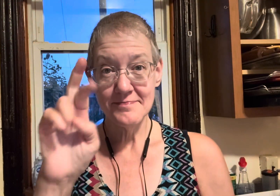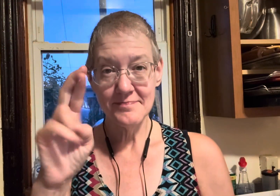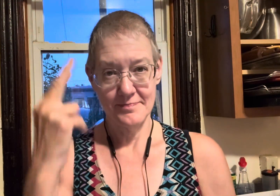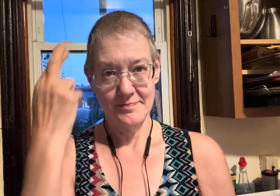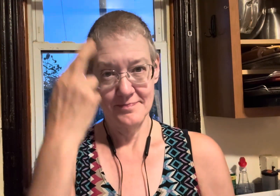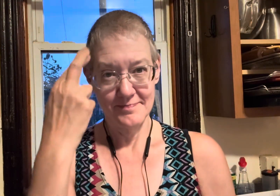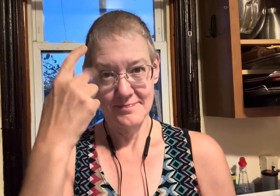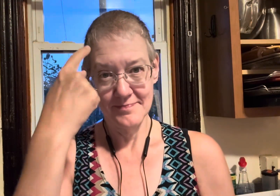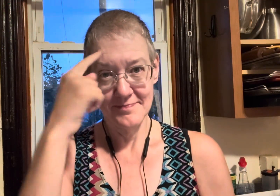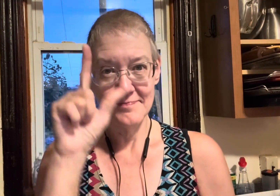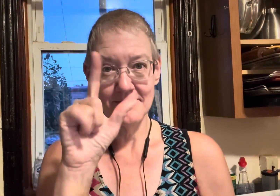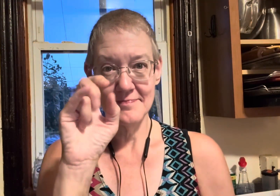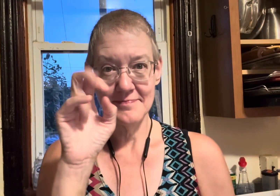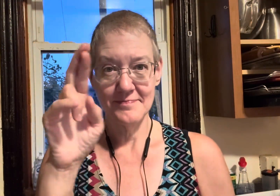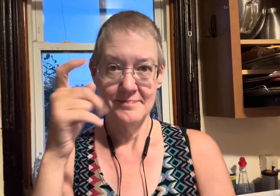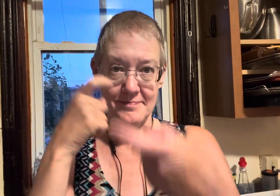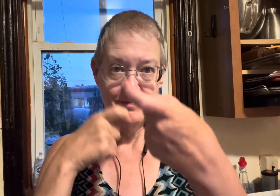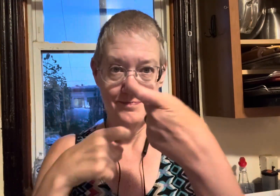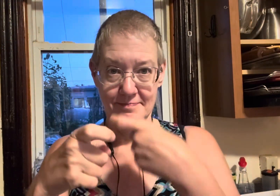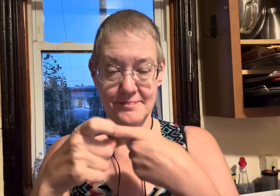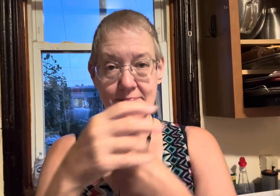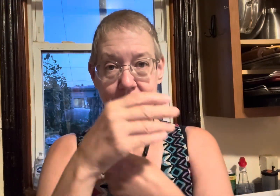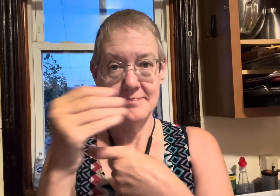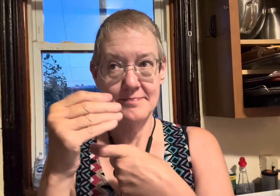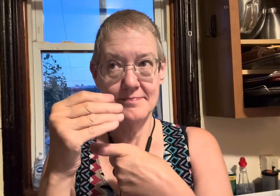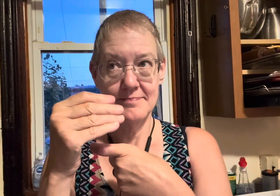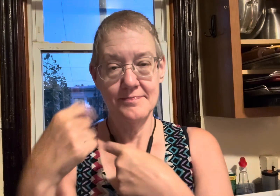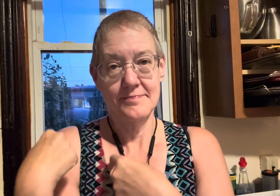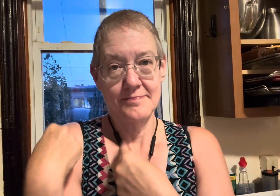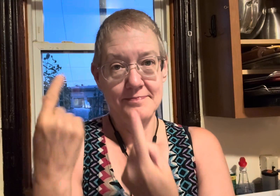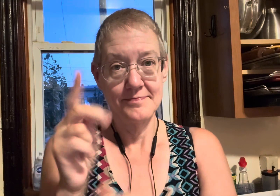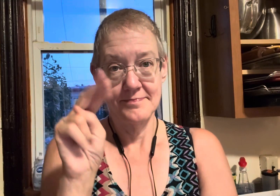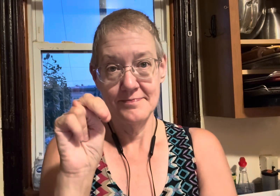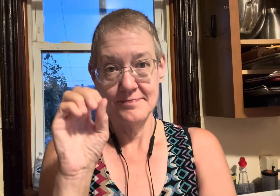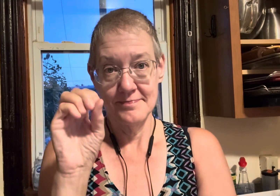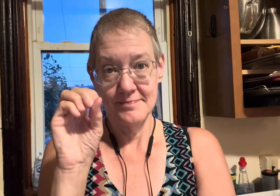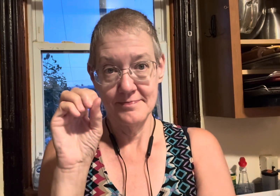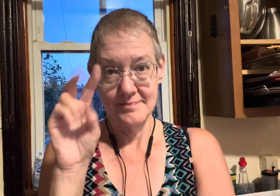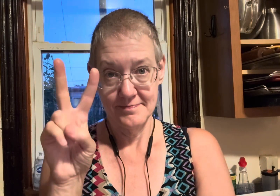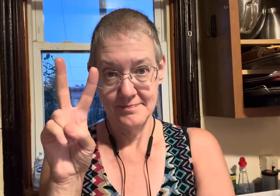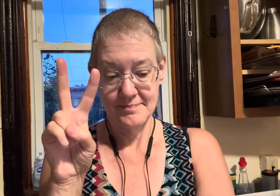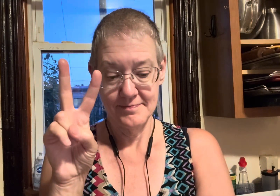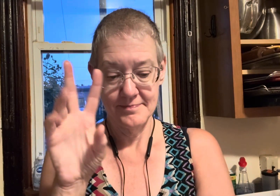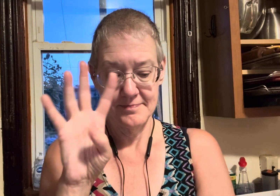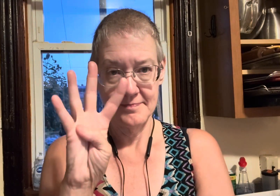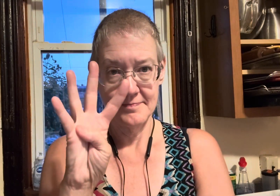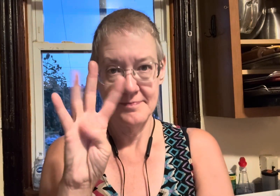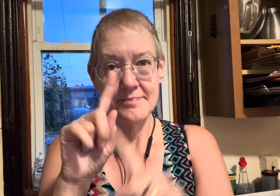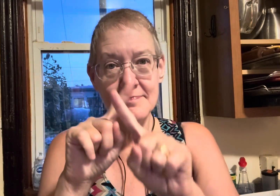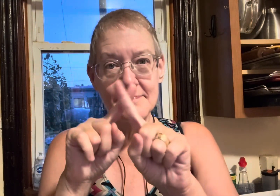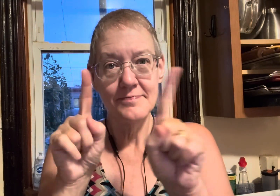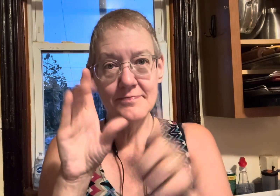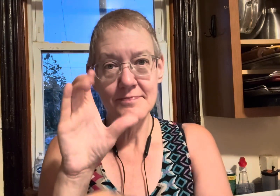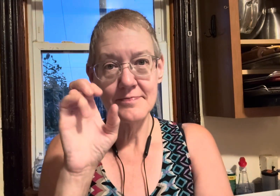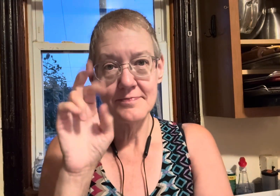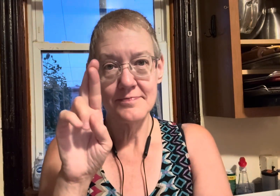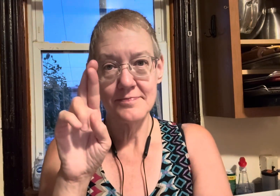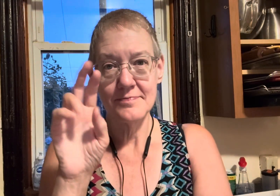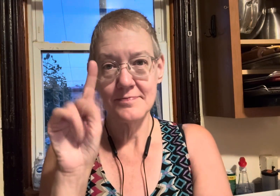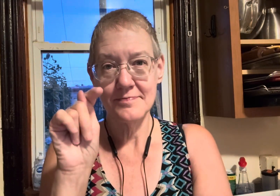Liver cancer was the reason Dale needed a liver transplant. So since November, he had 4 different